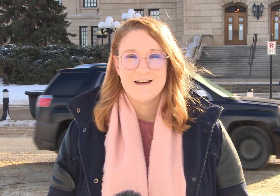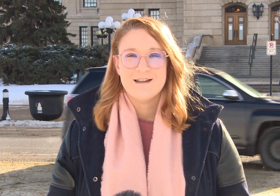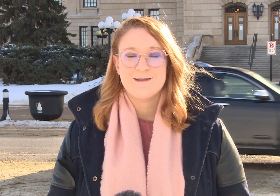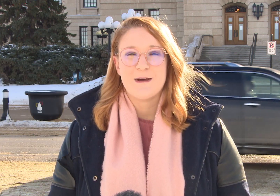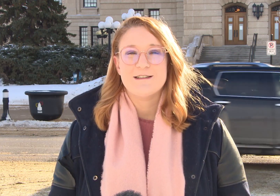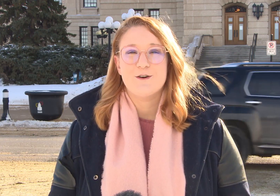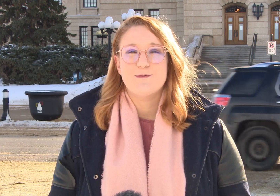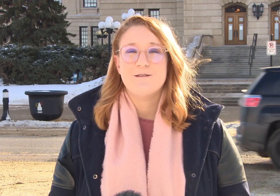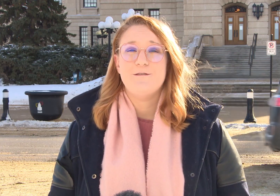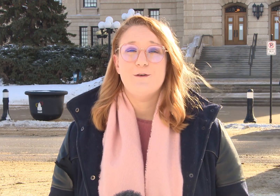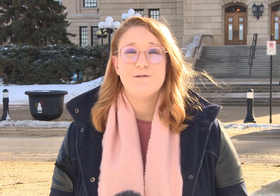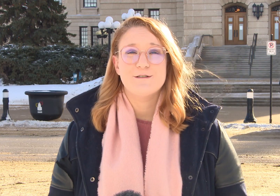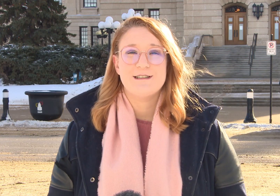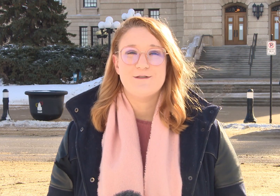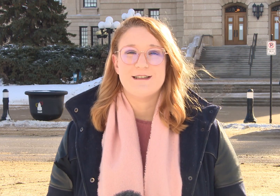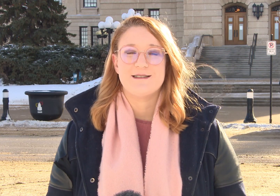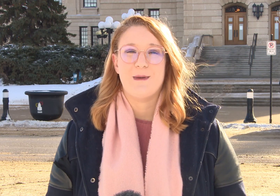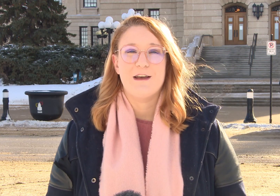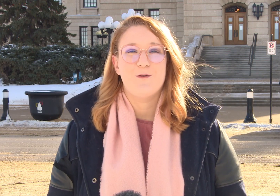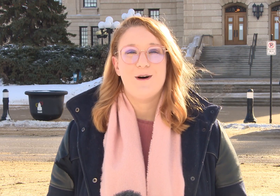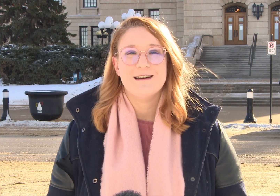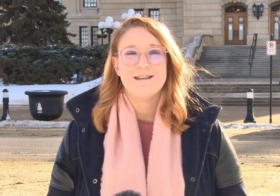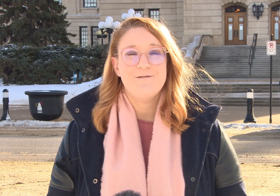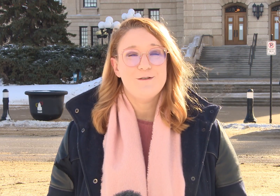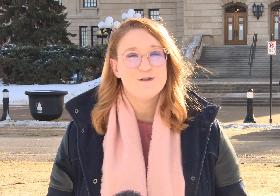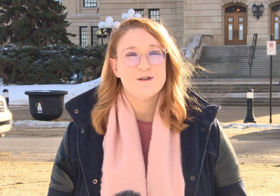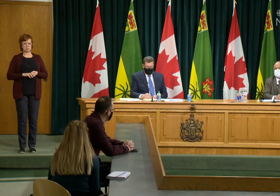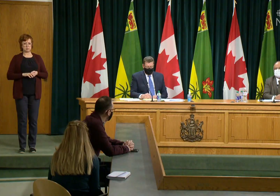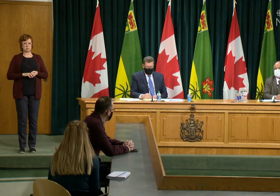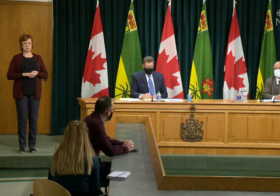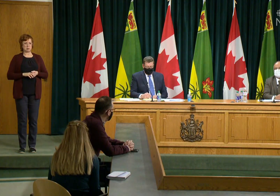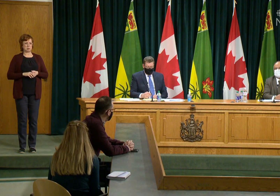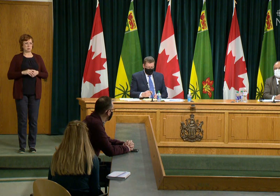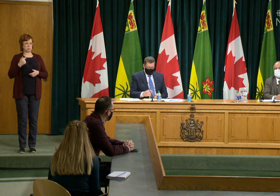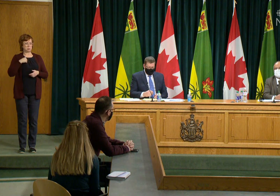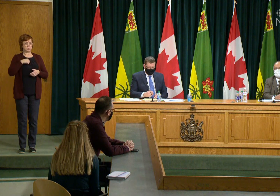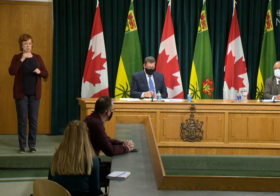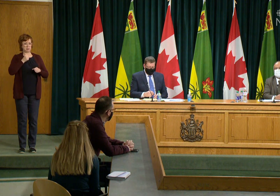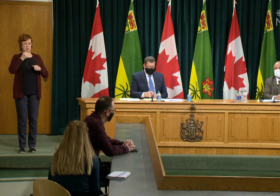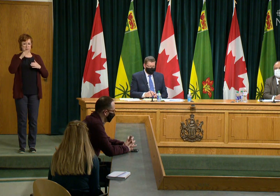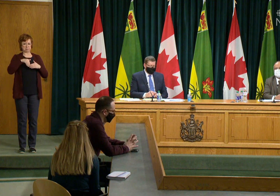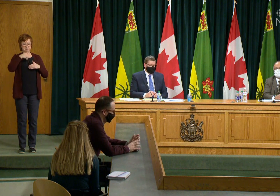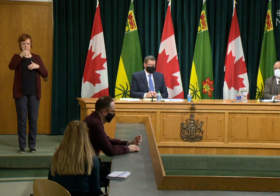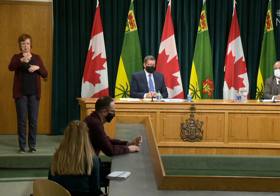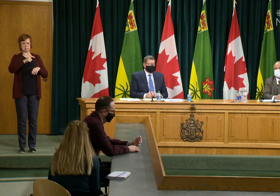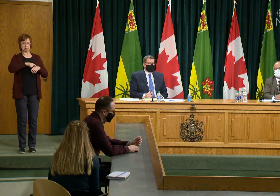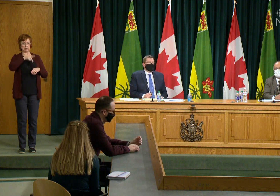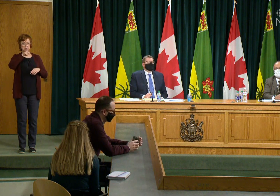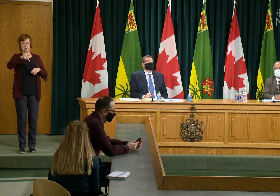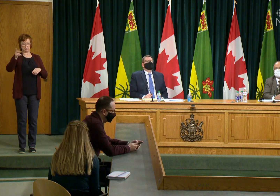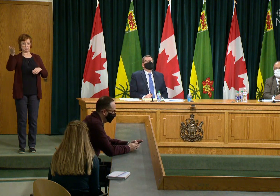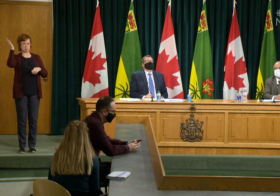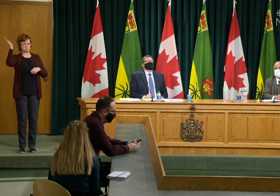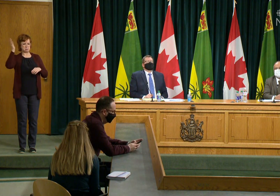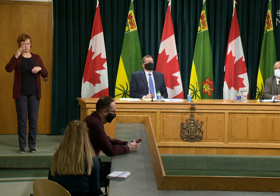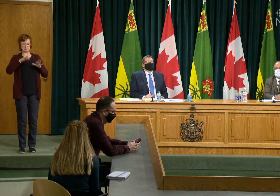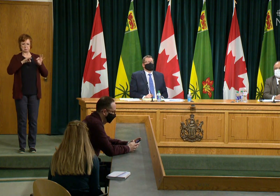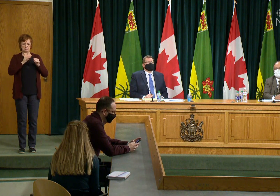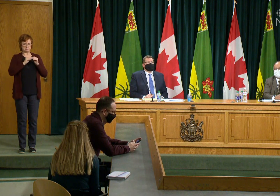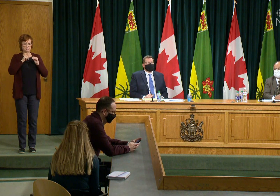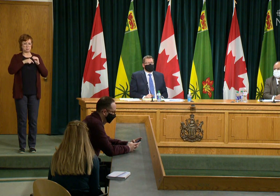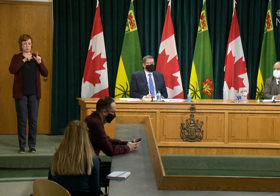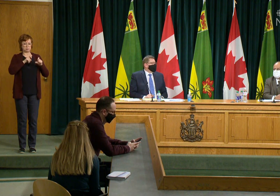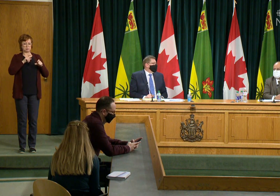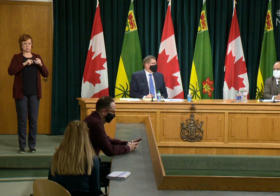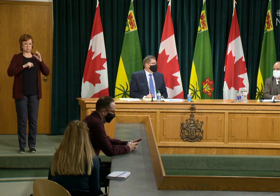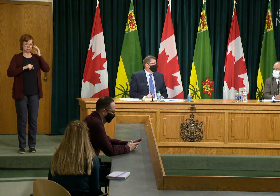months. Spicer hopes a few of her students may go on in the future to become interpreters like Nurkowski. Nurkowski says, well,